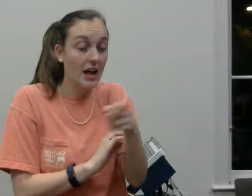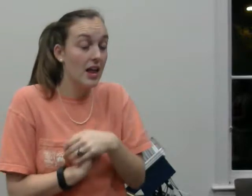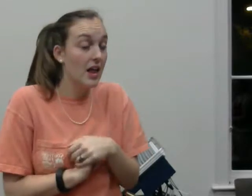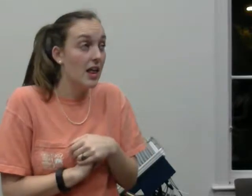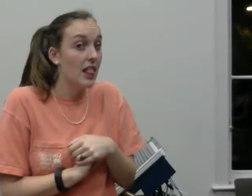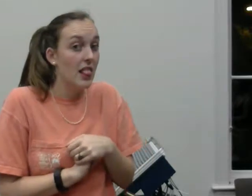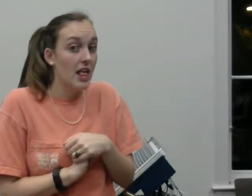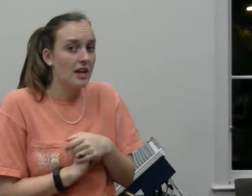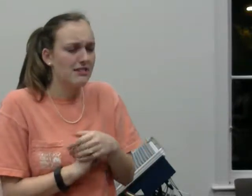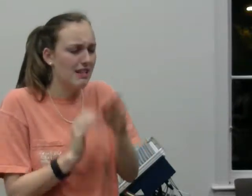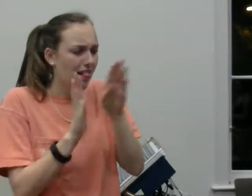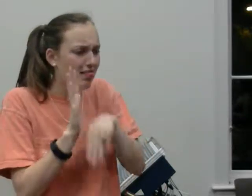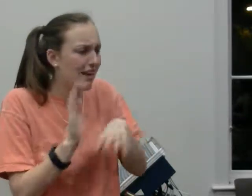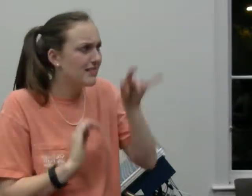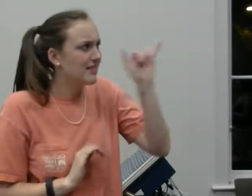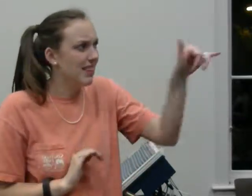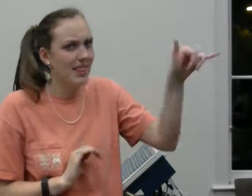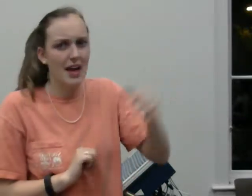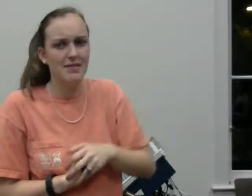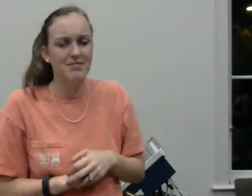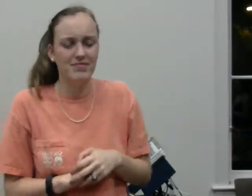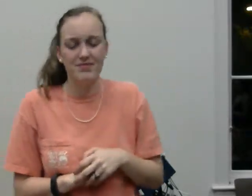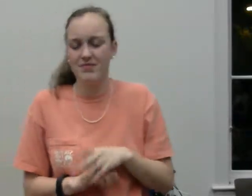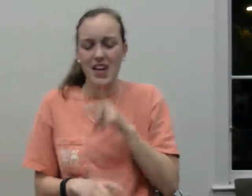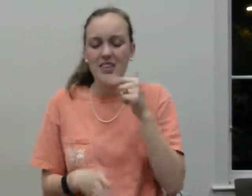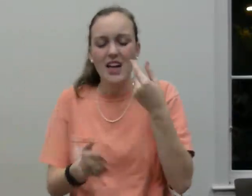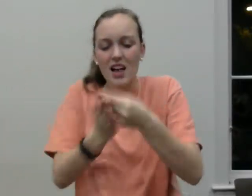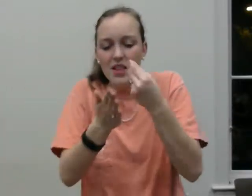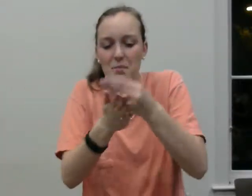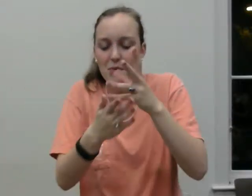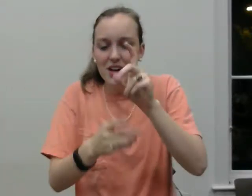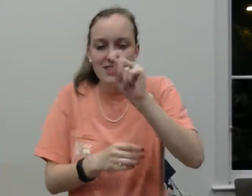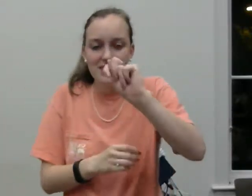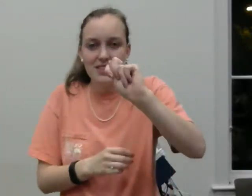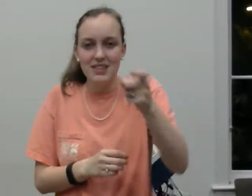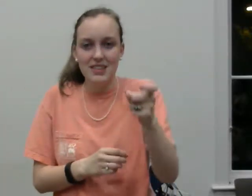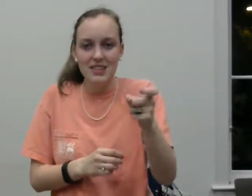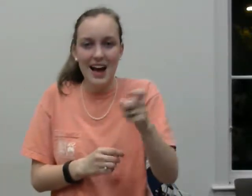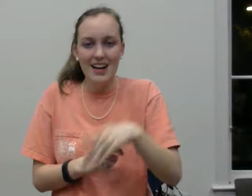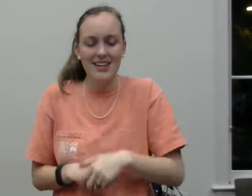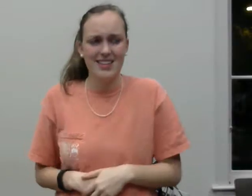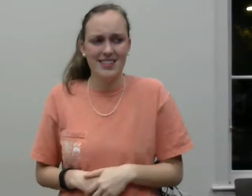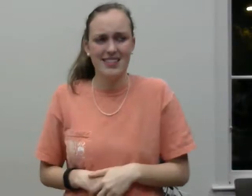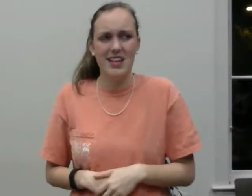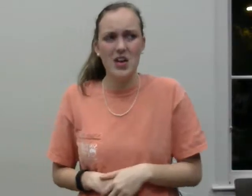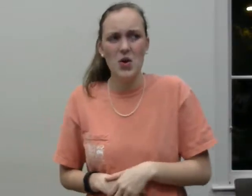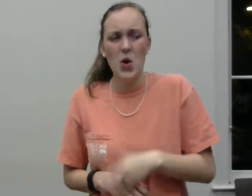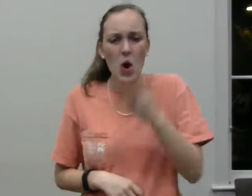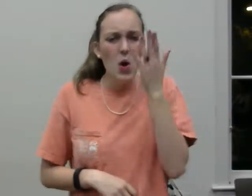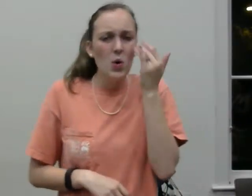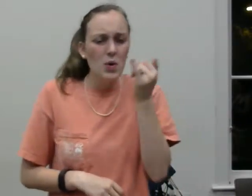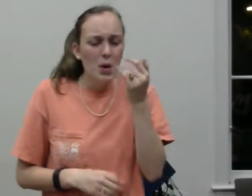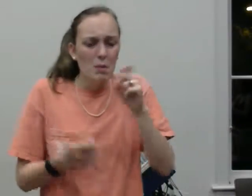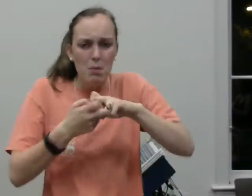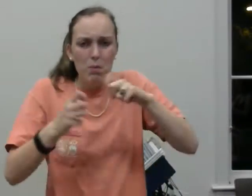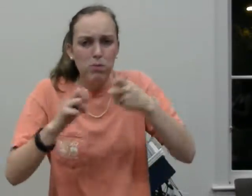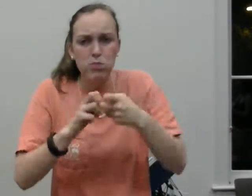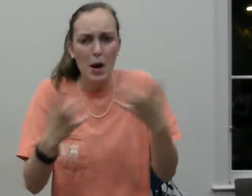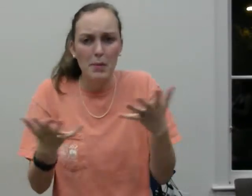pay taxes. It wasn't the price of the taxes that they were asked to pay. It was the fact that they did not have a representative in Parliament who could help them, who